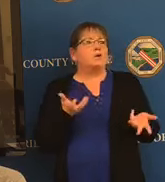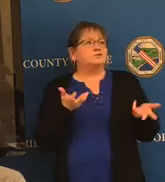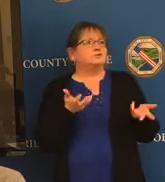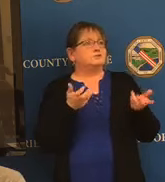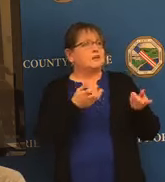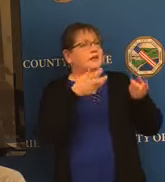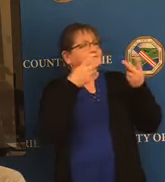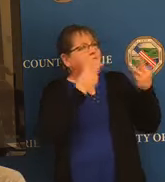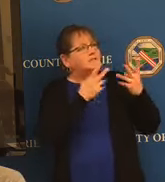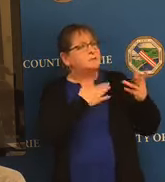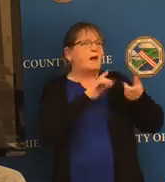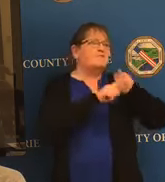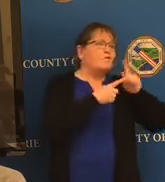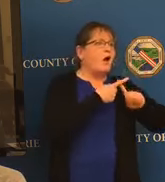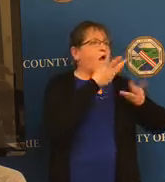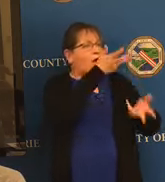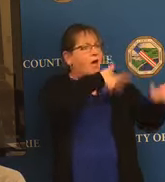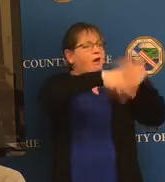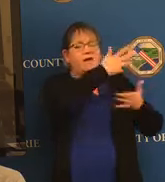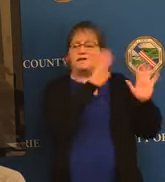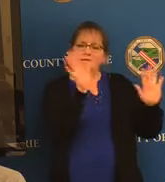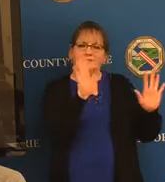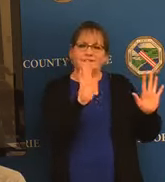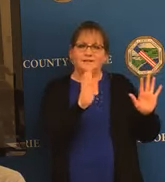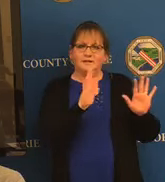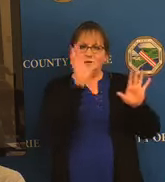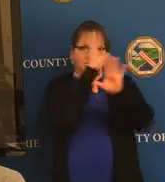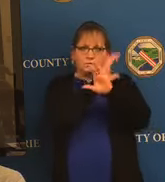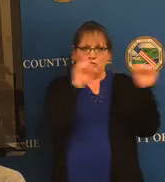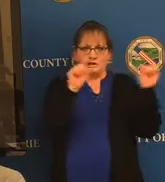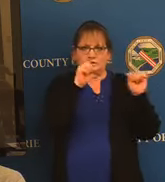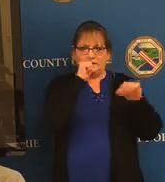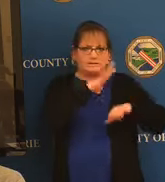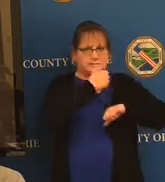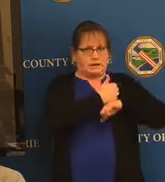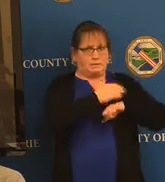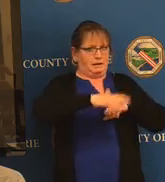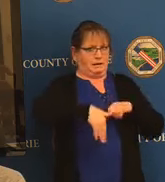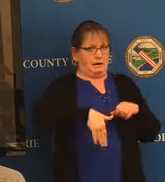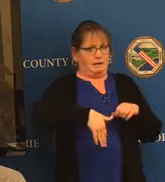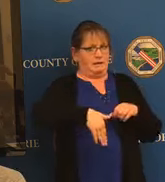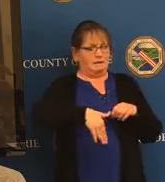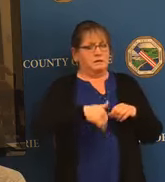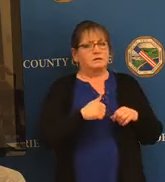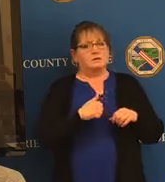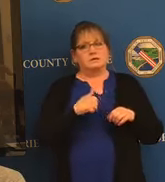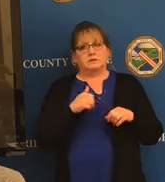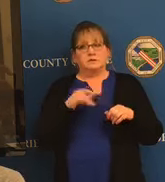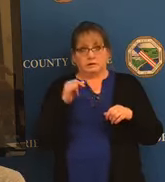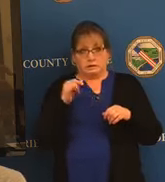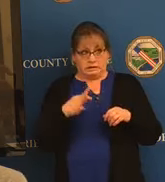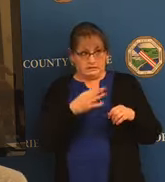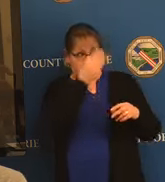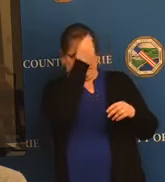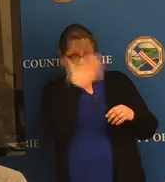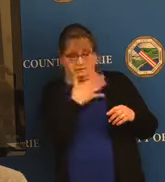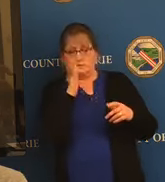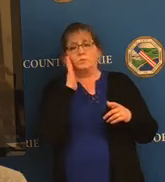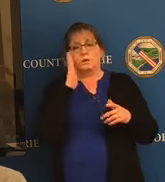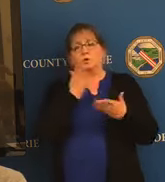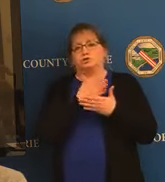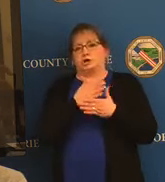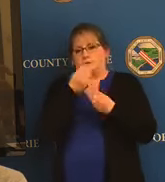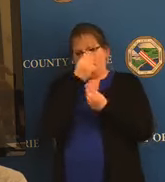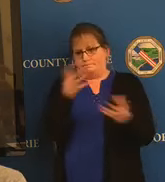more information on what the President was talking about, which does not appear to have been implemented at this point, we would certainly share with the public. Next question.